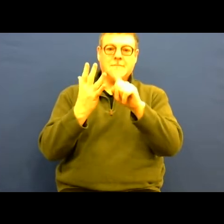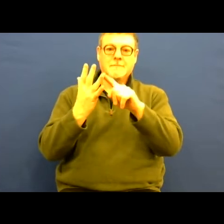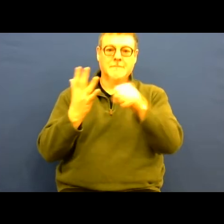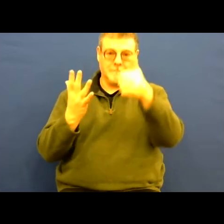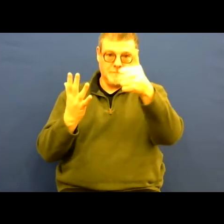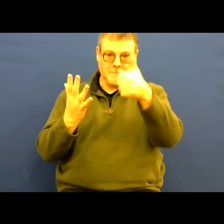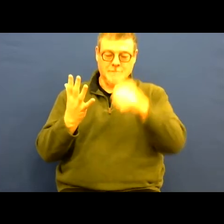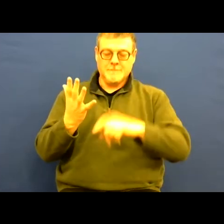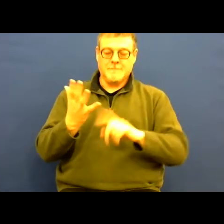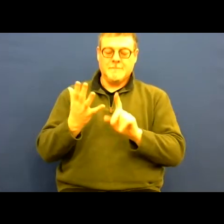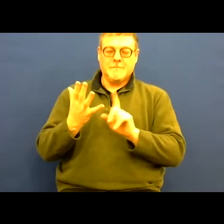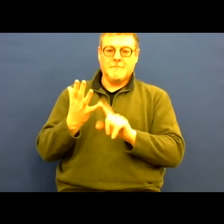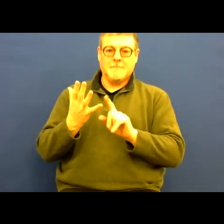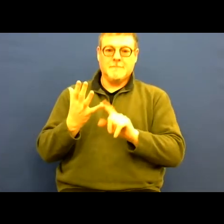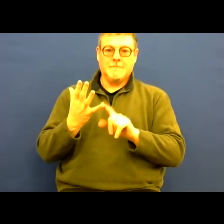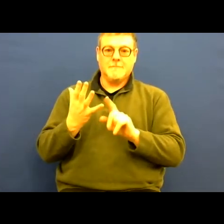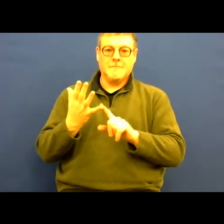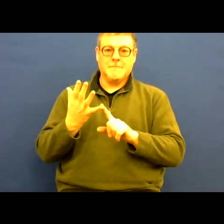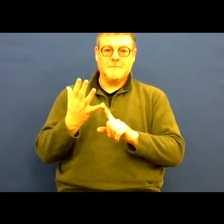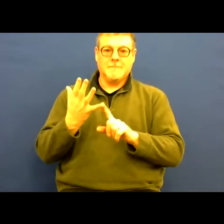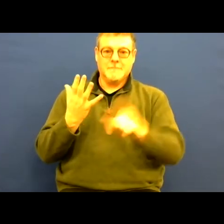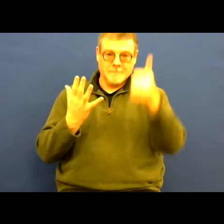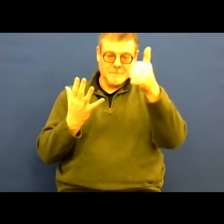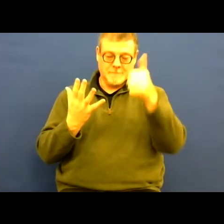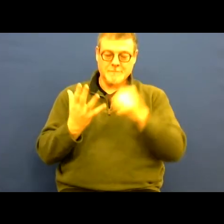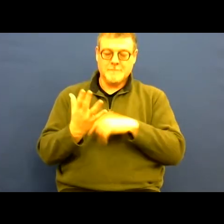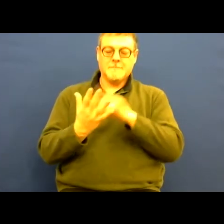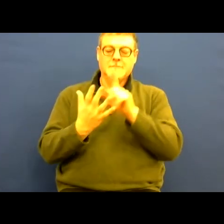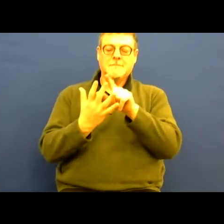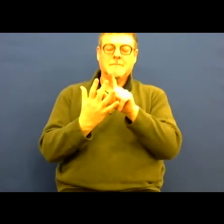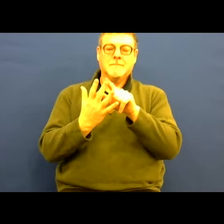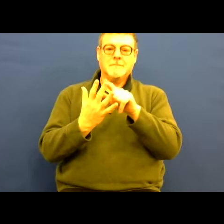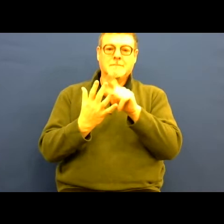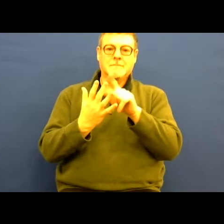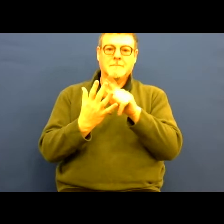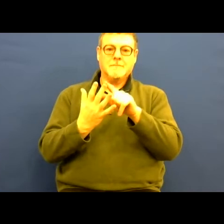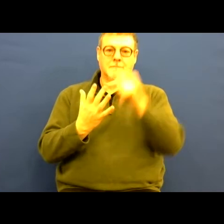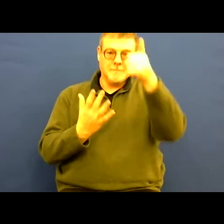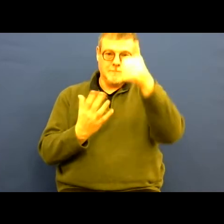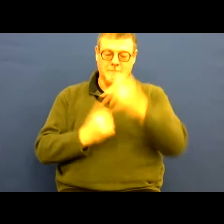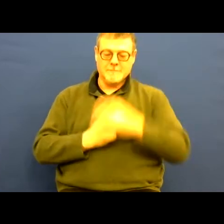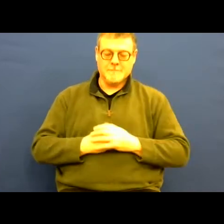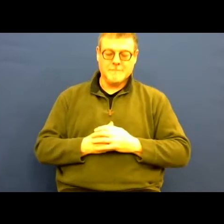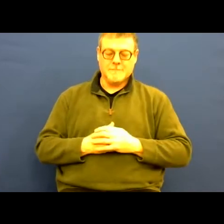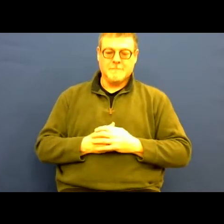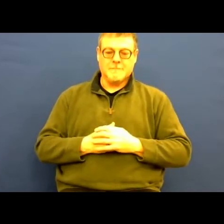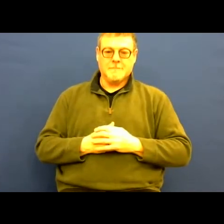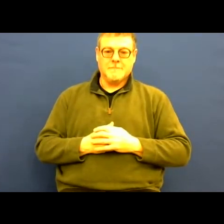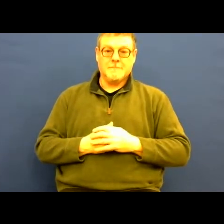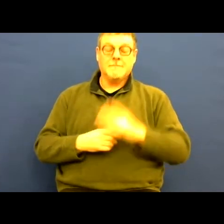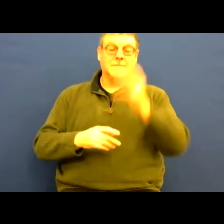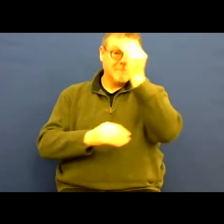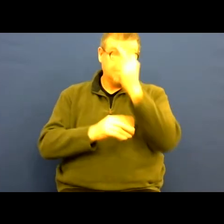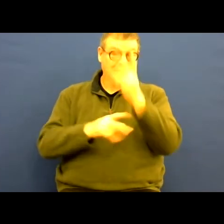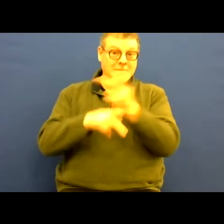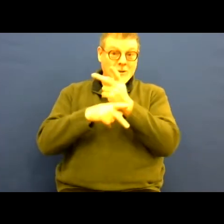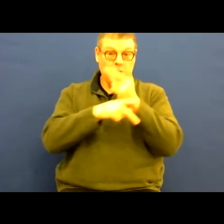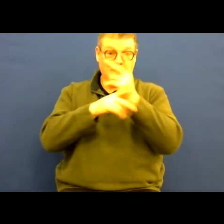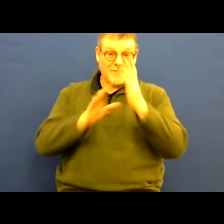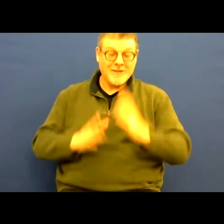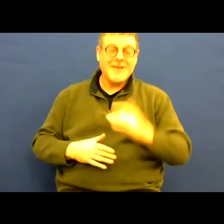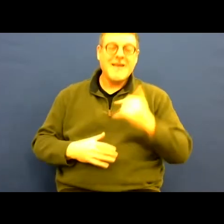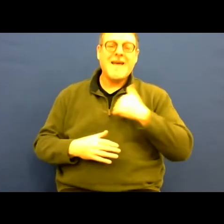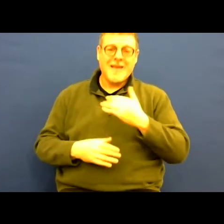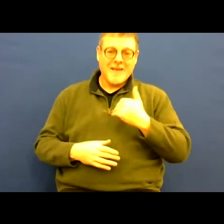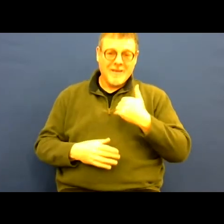Page, Aye. Councilmember Belanca, Aye. Supervisor Schultz. Aye. Supervisor Schultz and fellow board members,